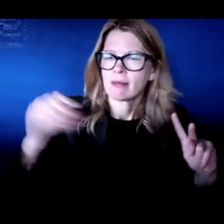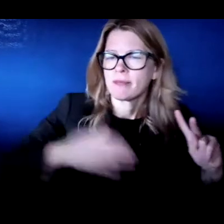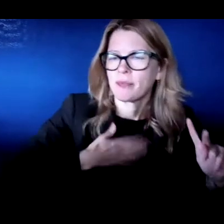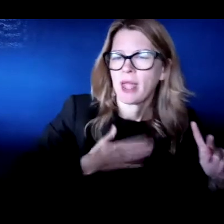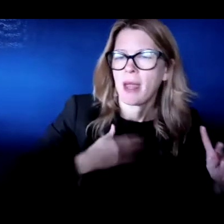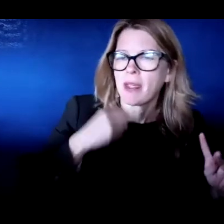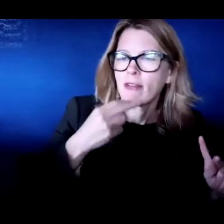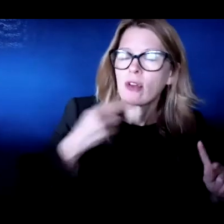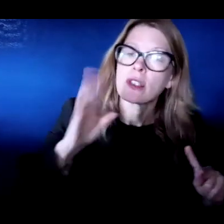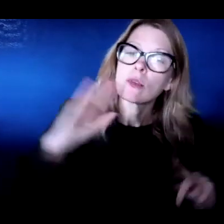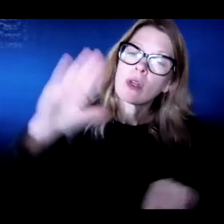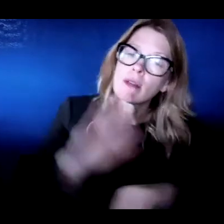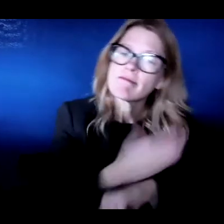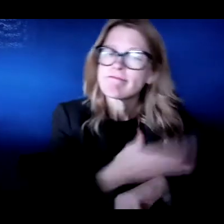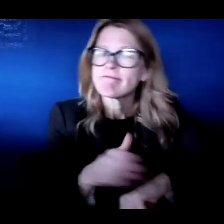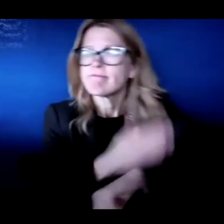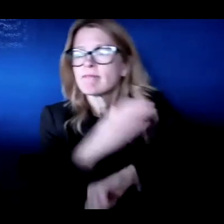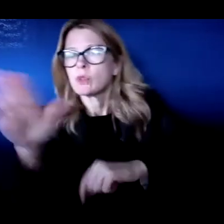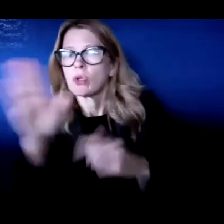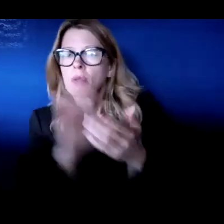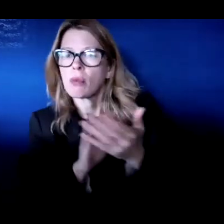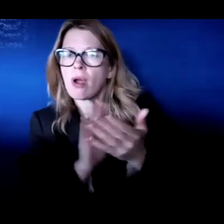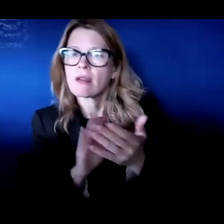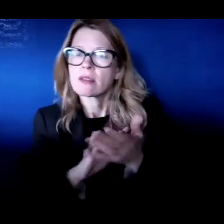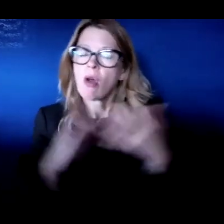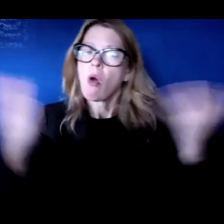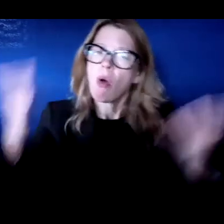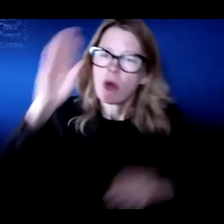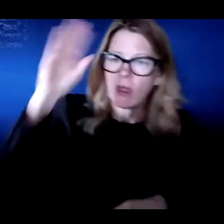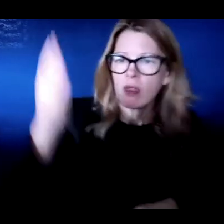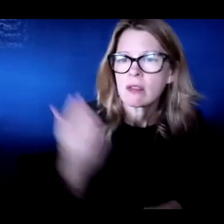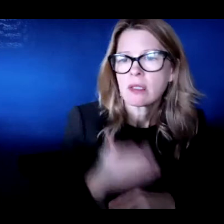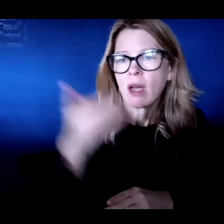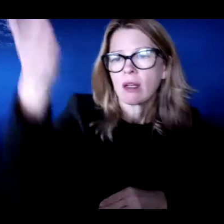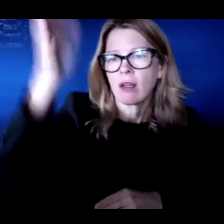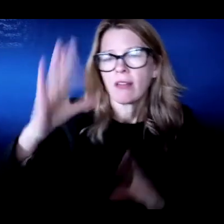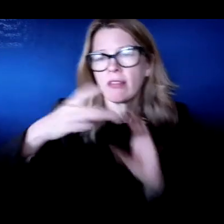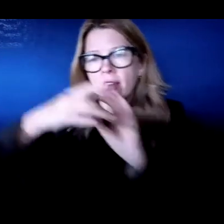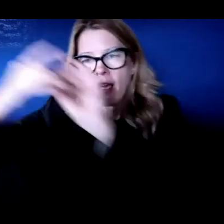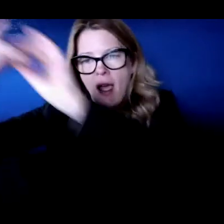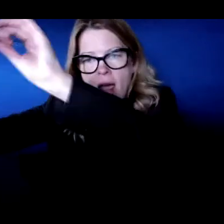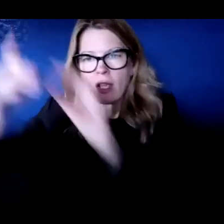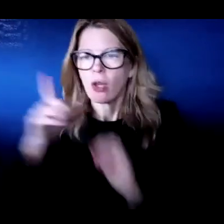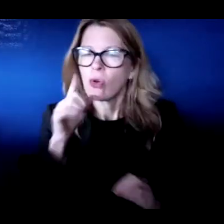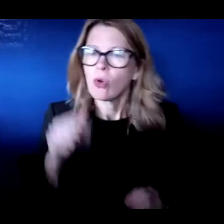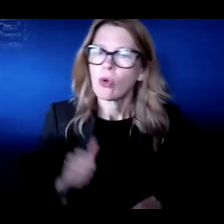voices. O Son of God, O Giver of